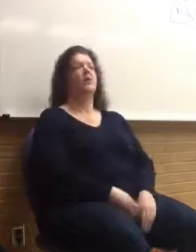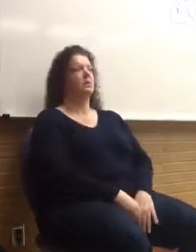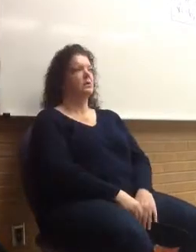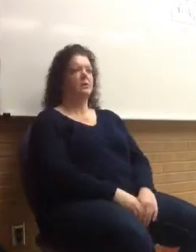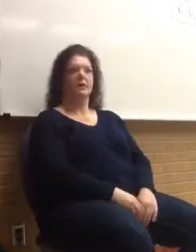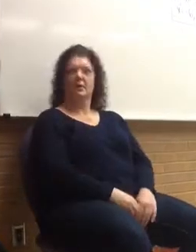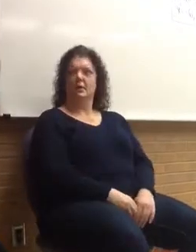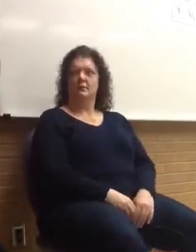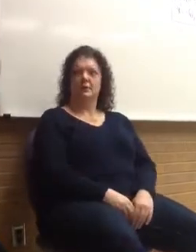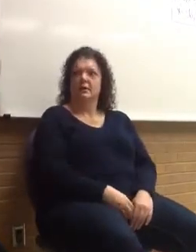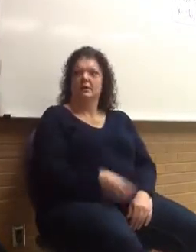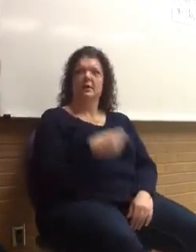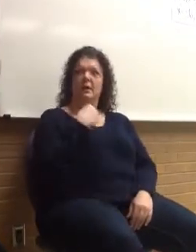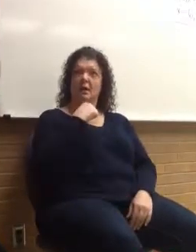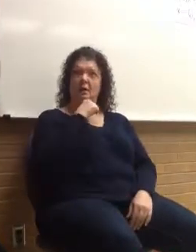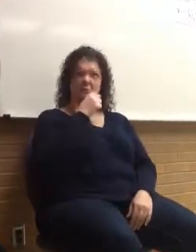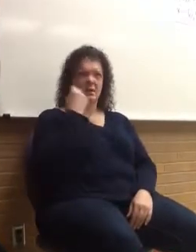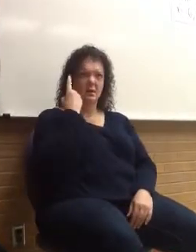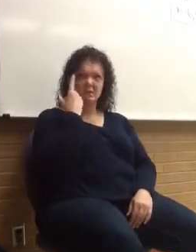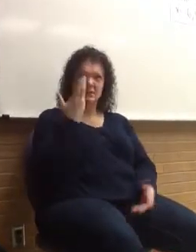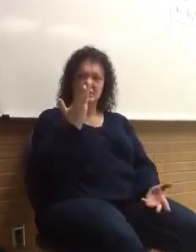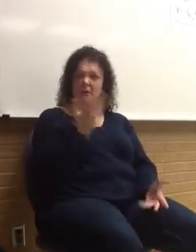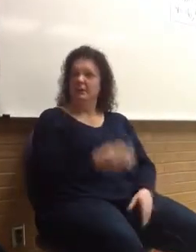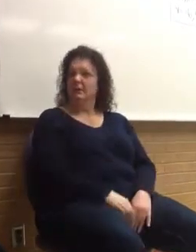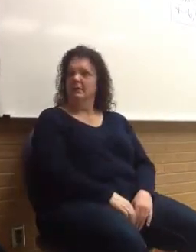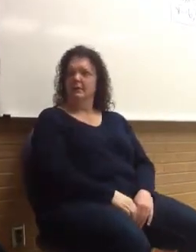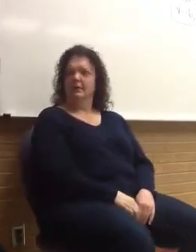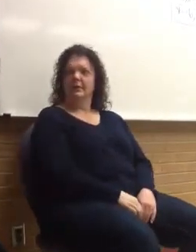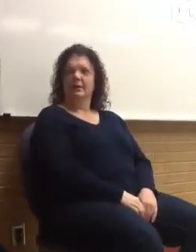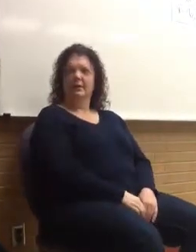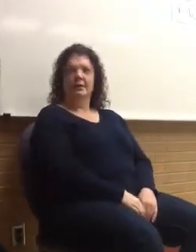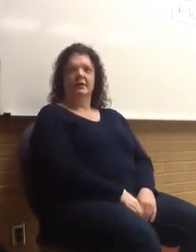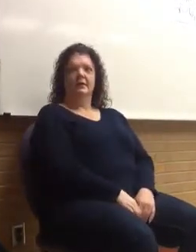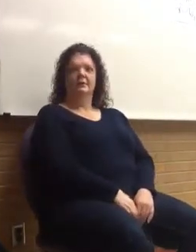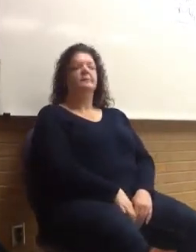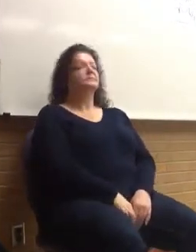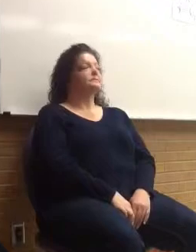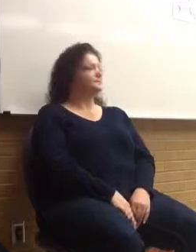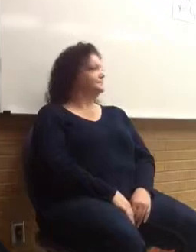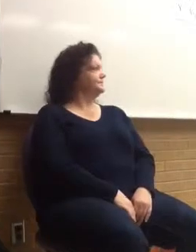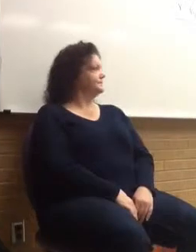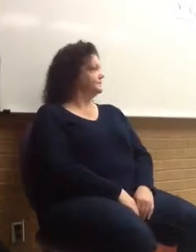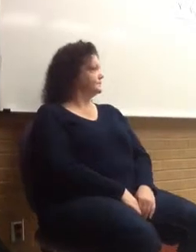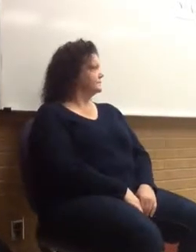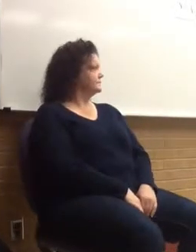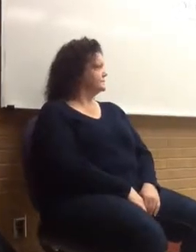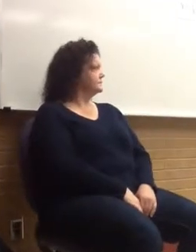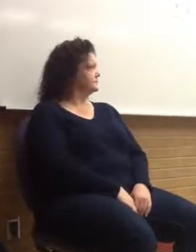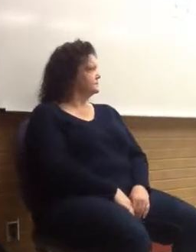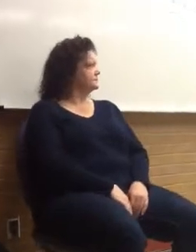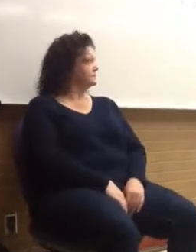But they will get a finder's fee. And they didn't say how much it is. Apparently there's something called finder's